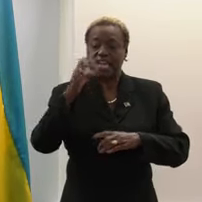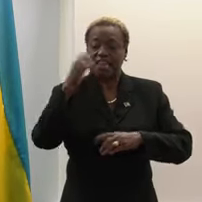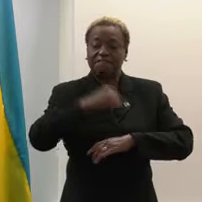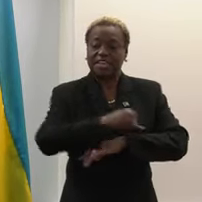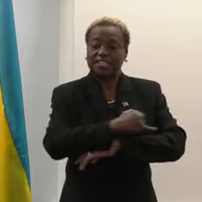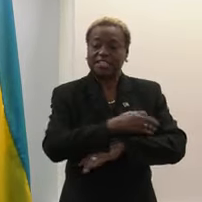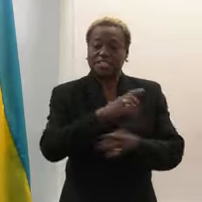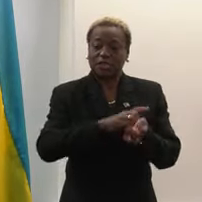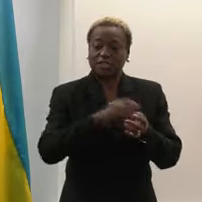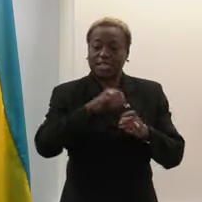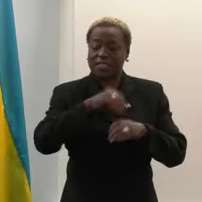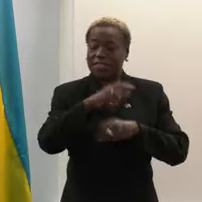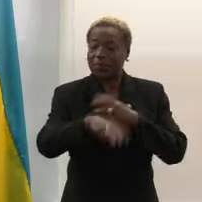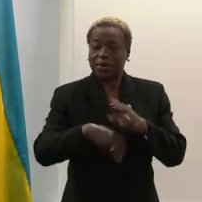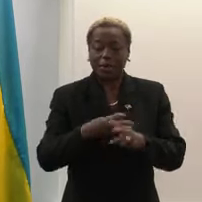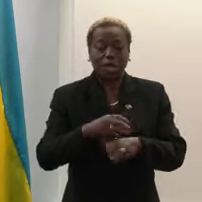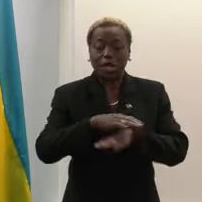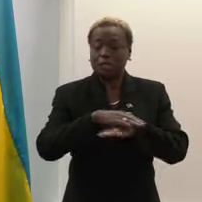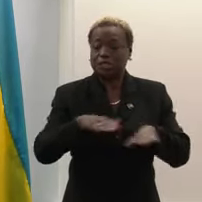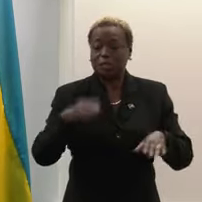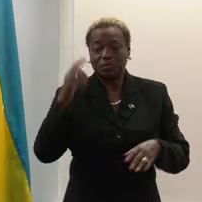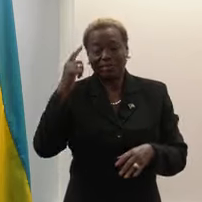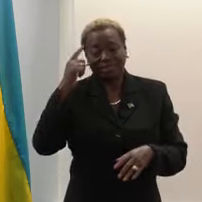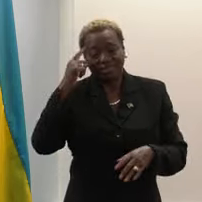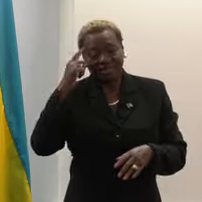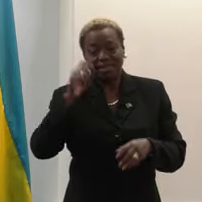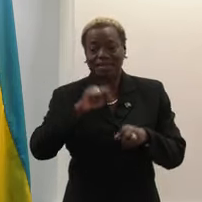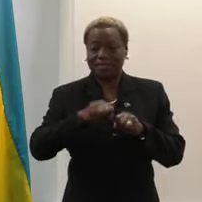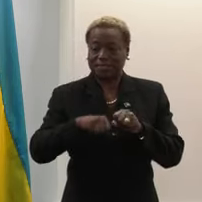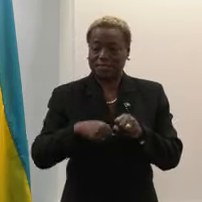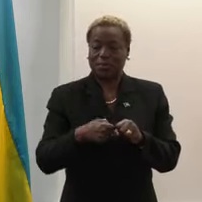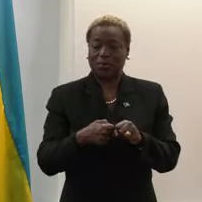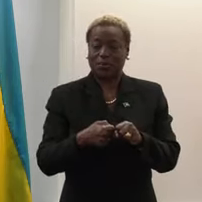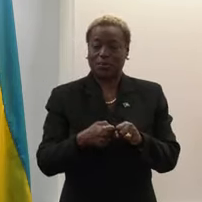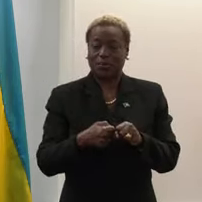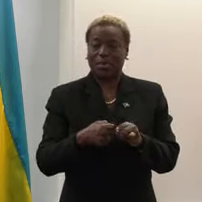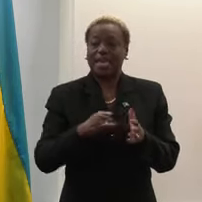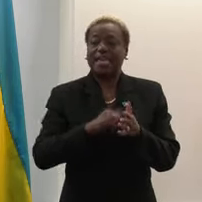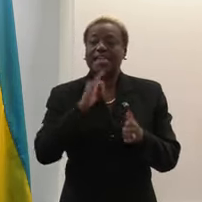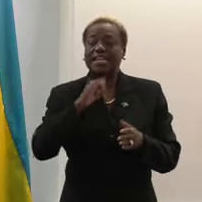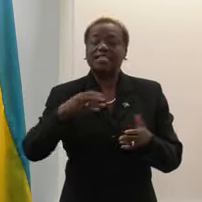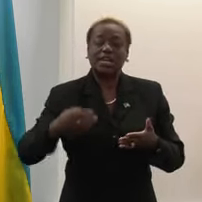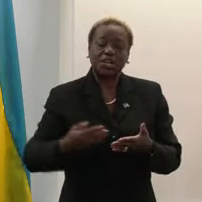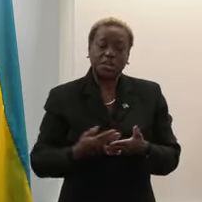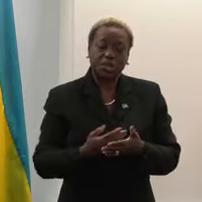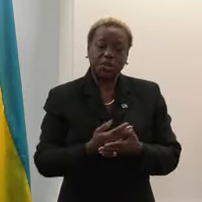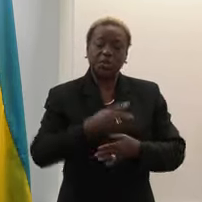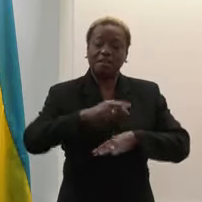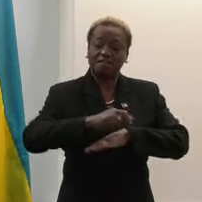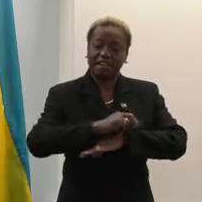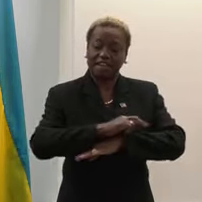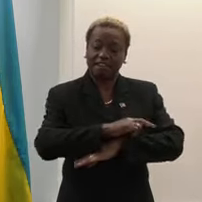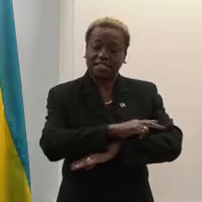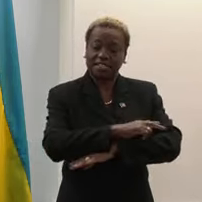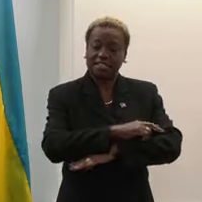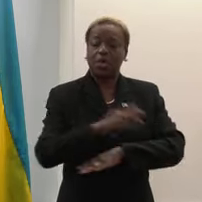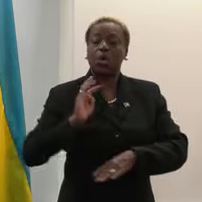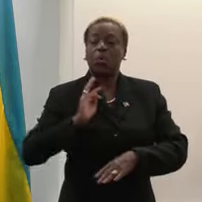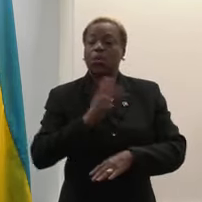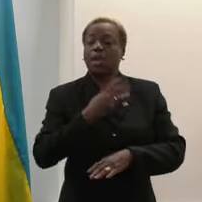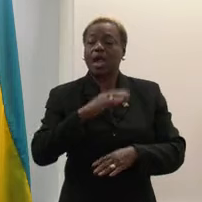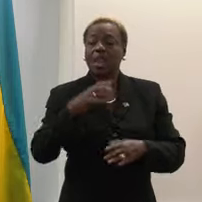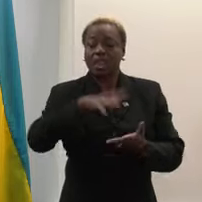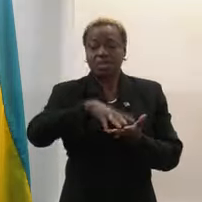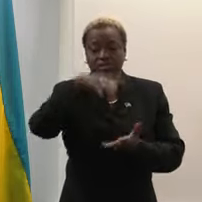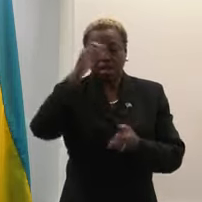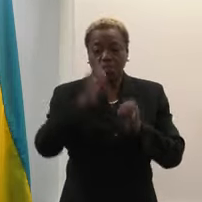We do not think so. This is Dr. Tony Fauci. It is a new virus, and so we are learning more about it